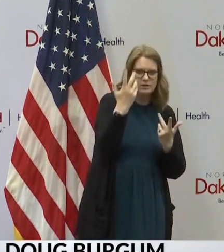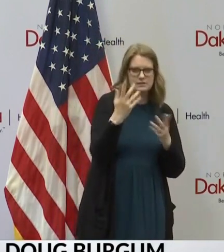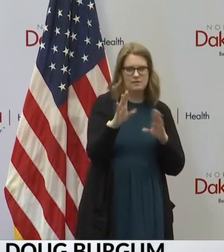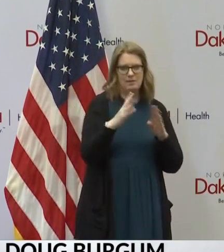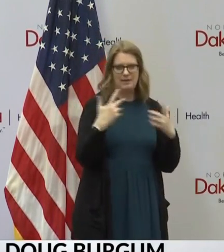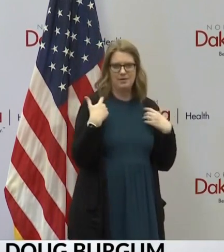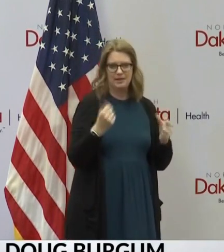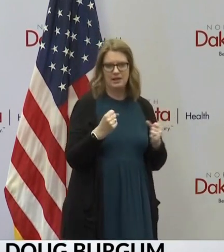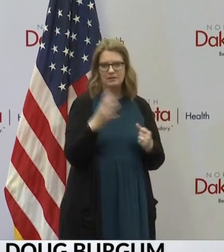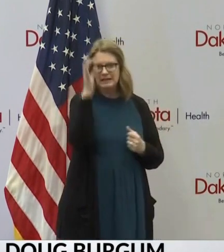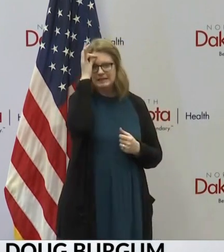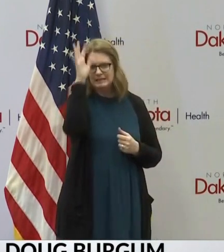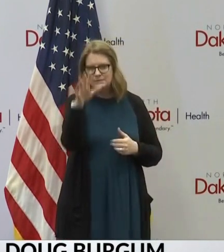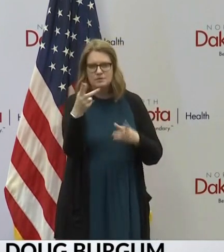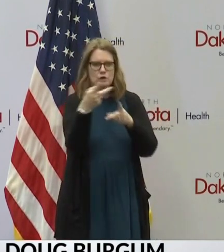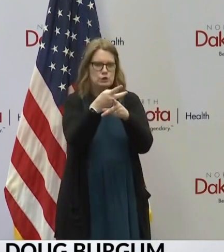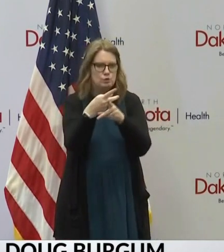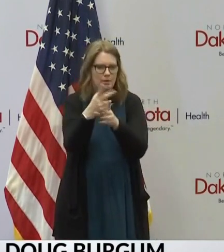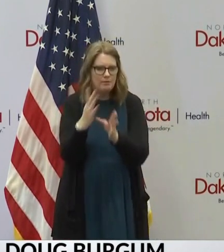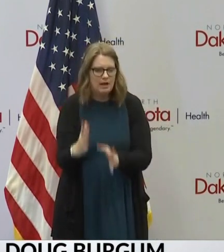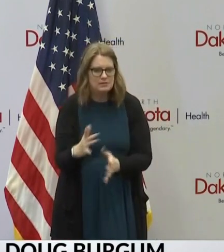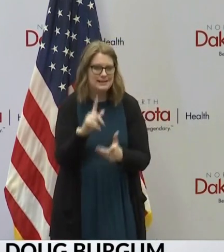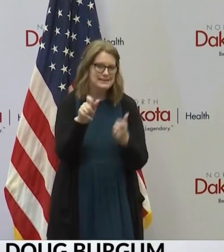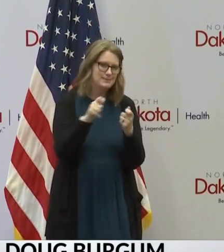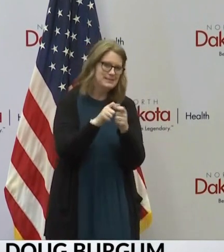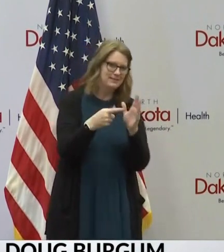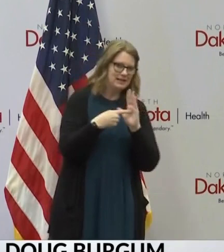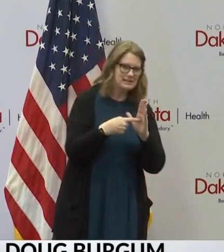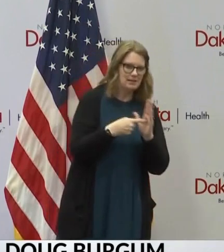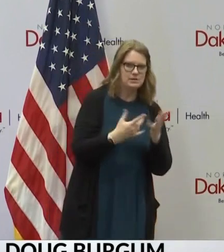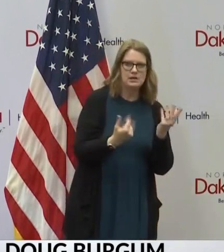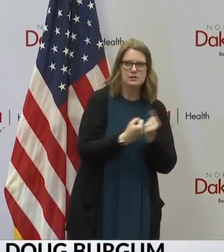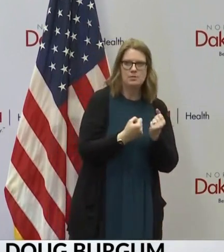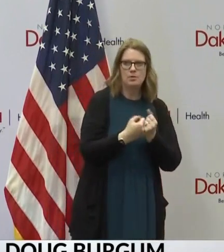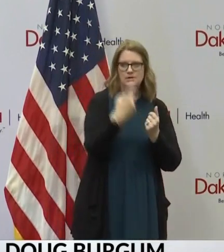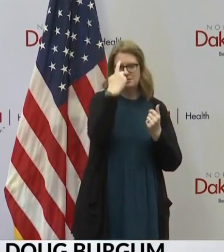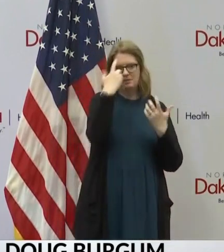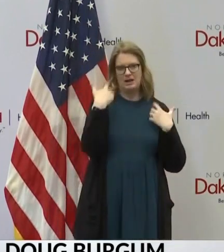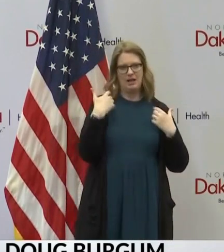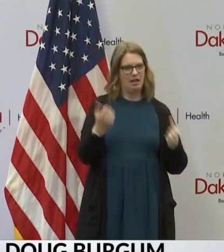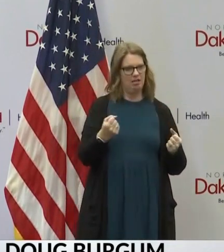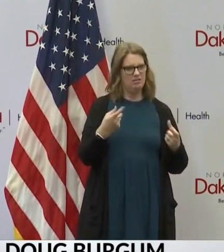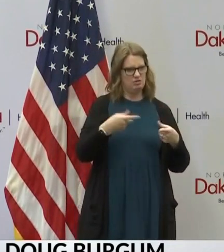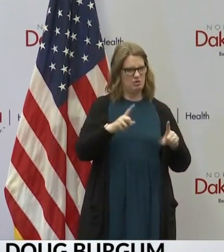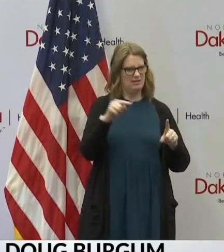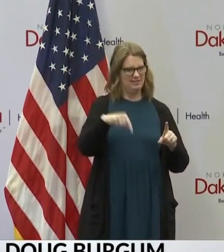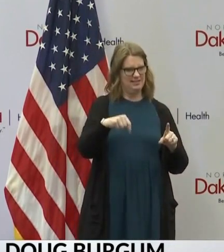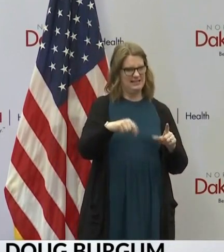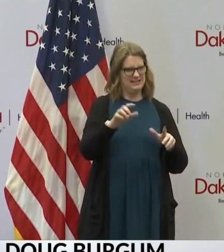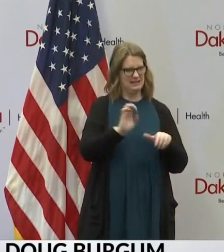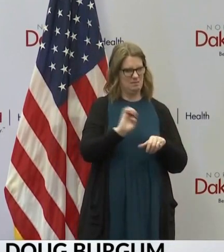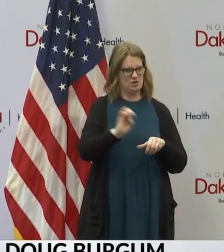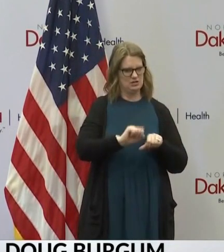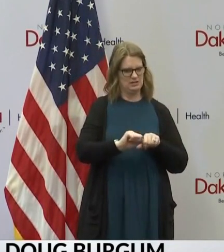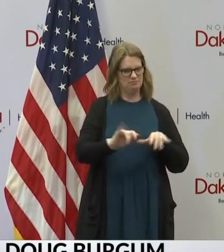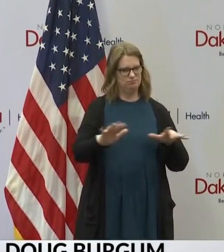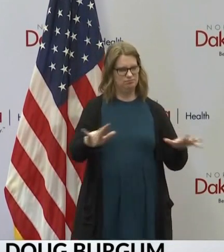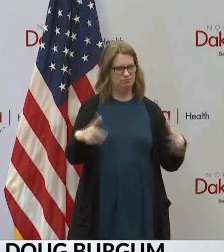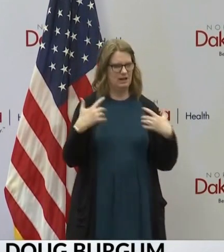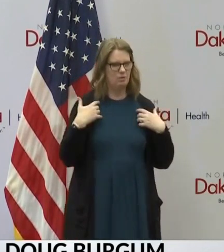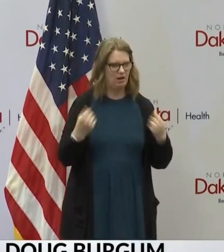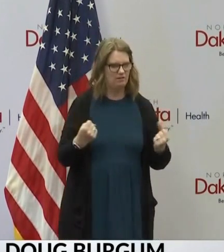health, tips for supervisors, and specific examples of how to support mental health during the COVID-19 emergency and